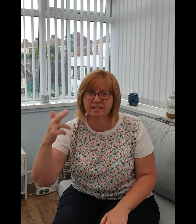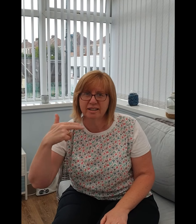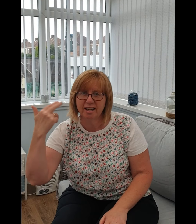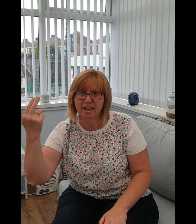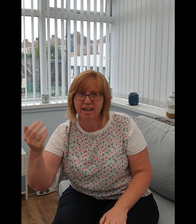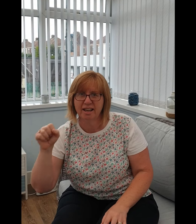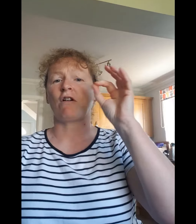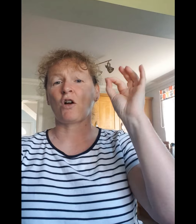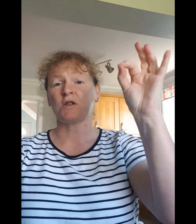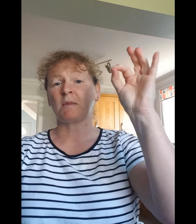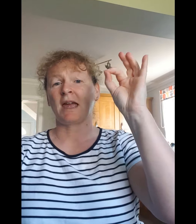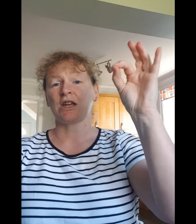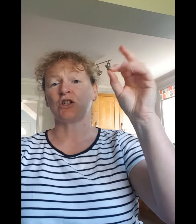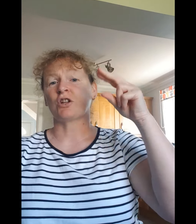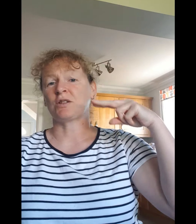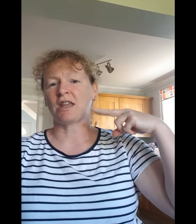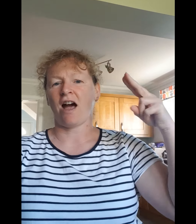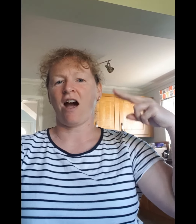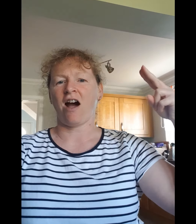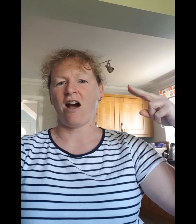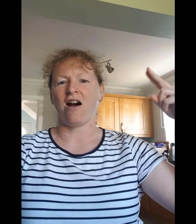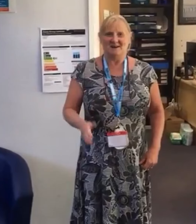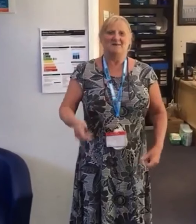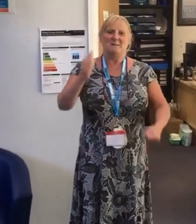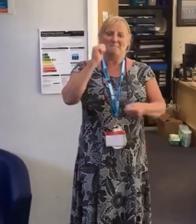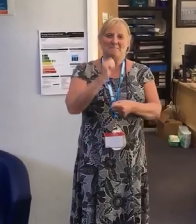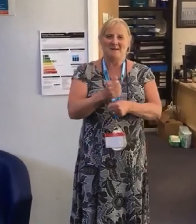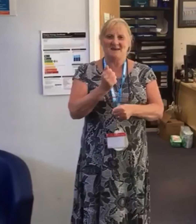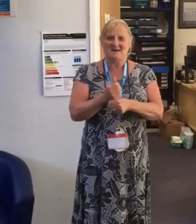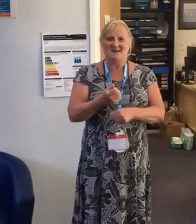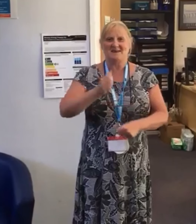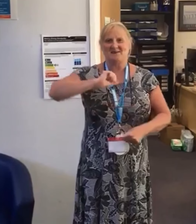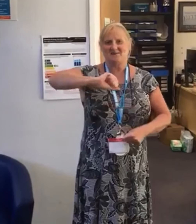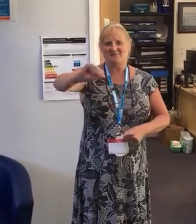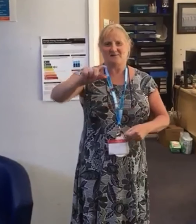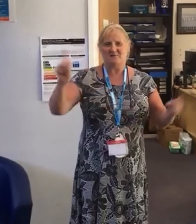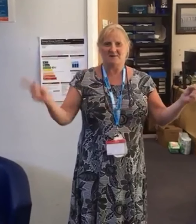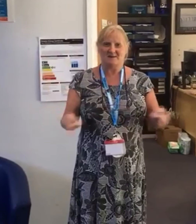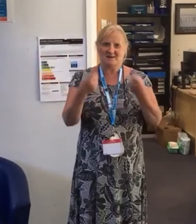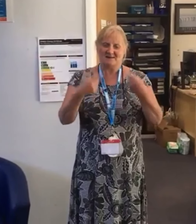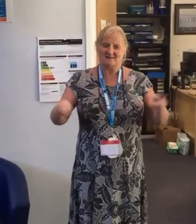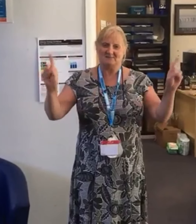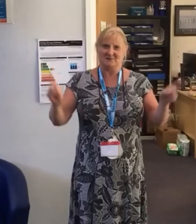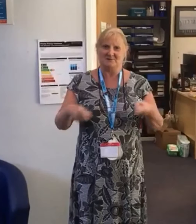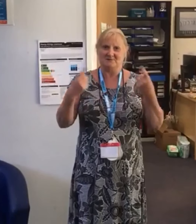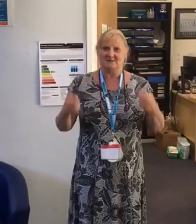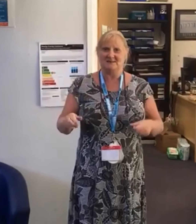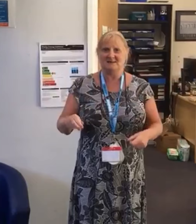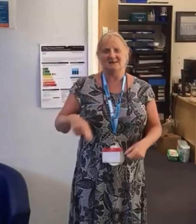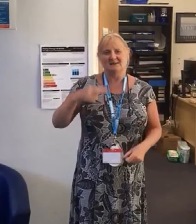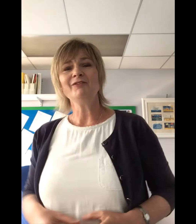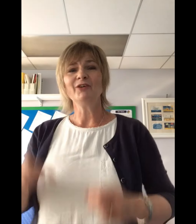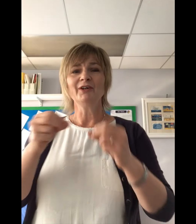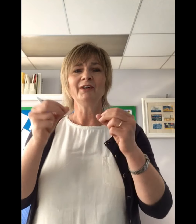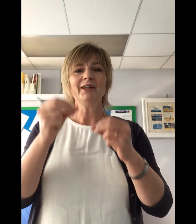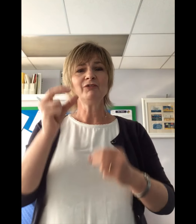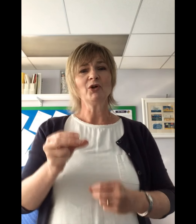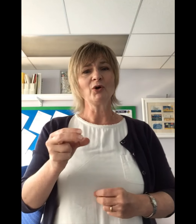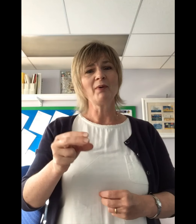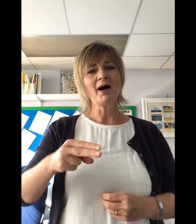if